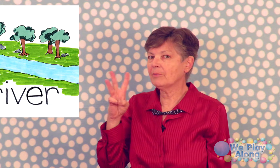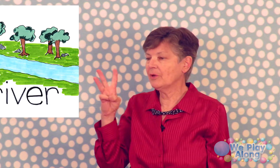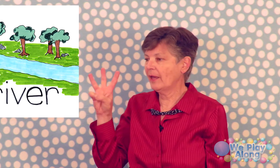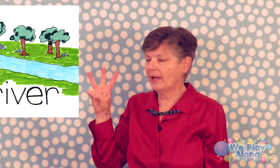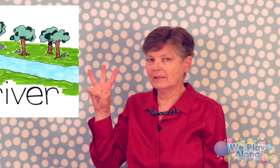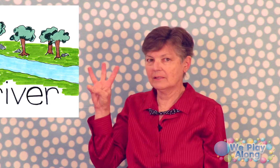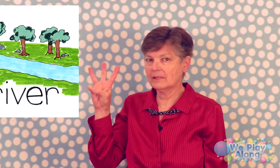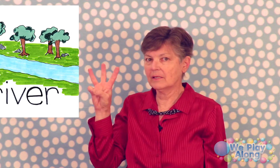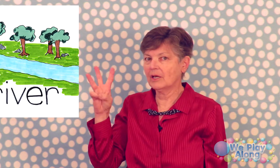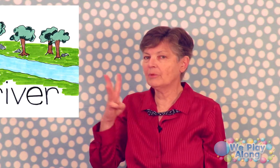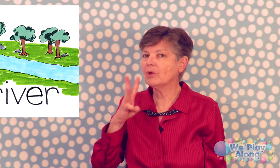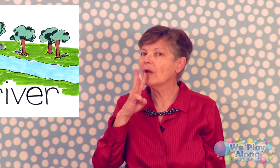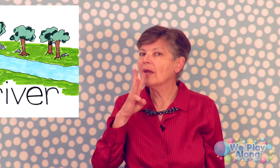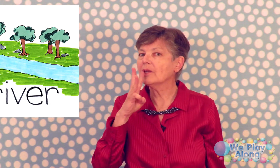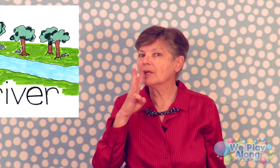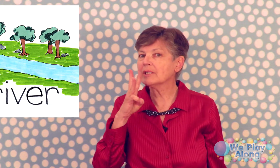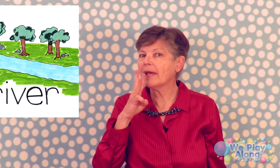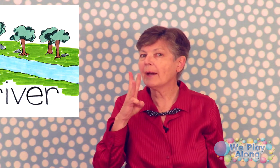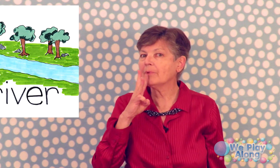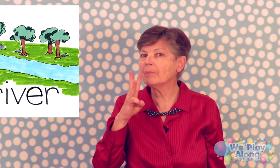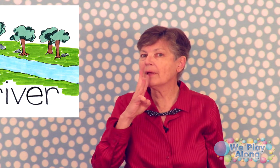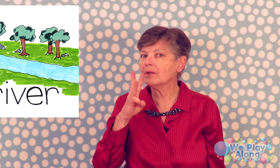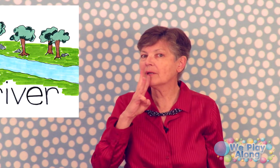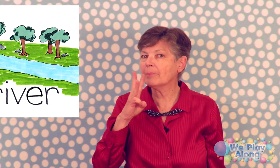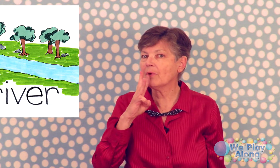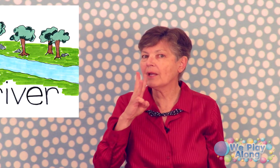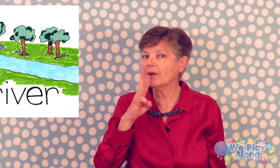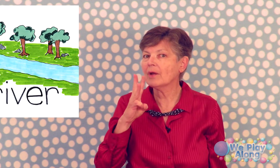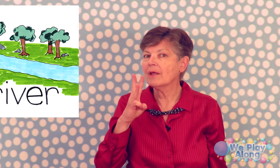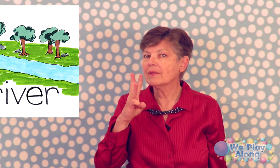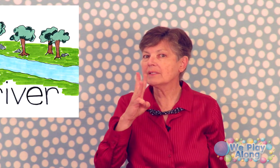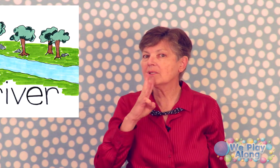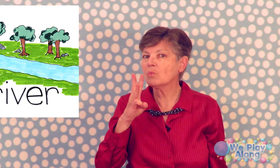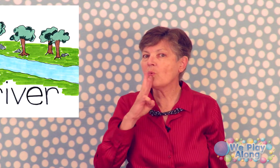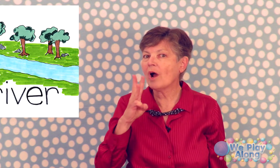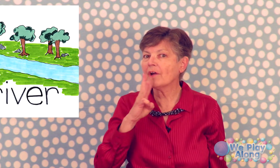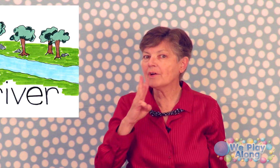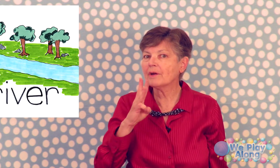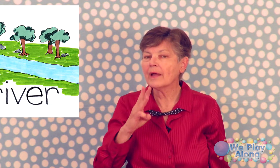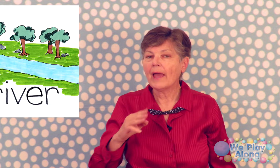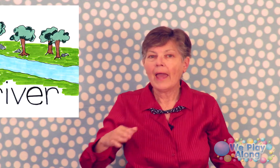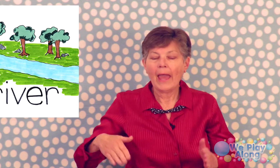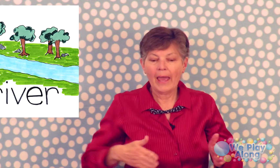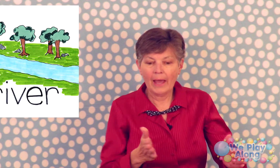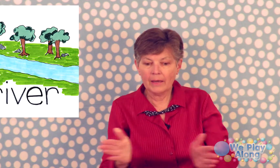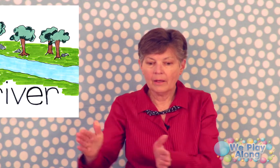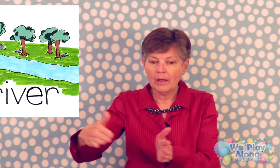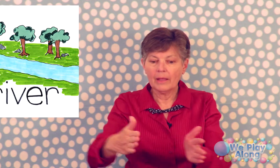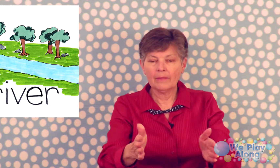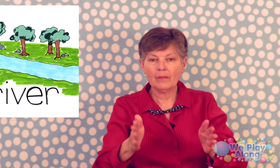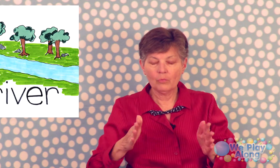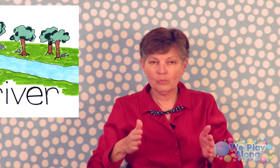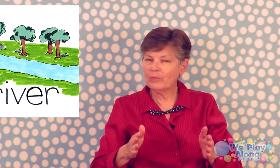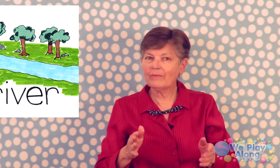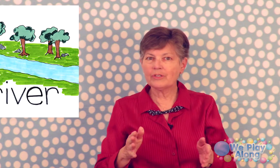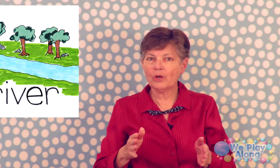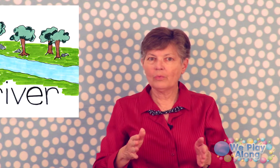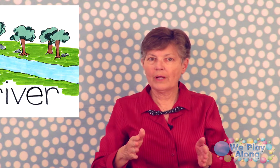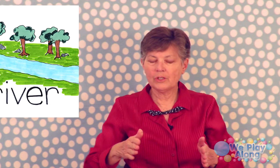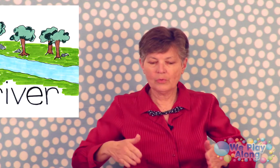W hands. This is a W. You're going to tap your lip right here. This is water. And rivers don't run